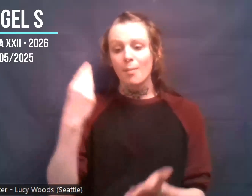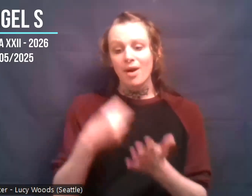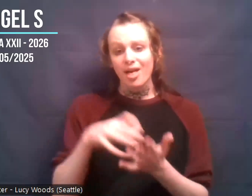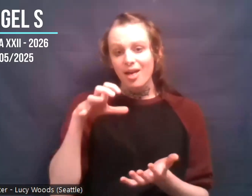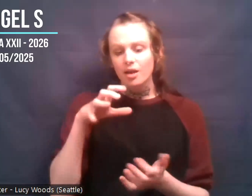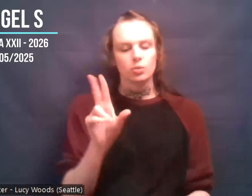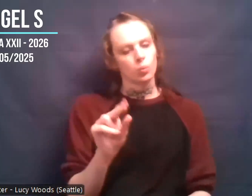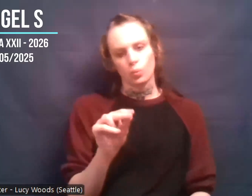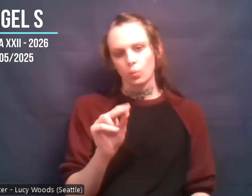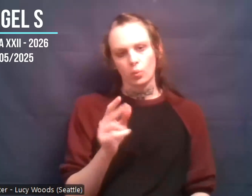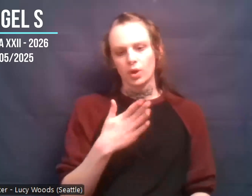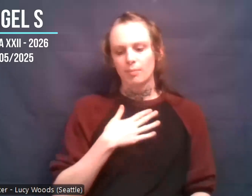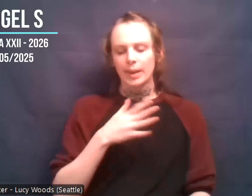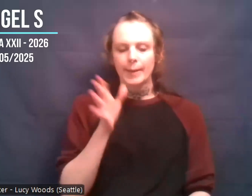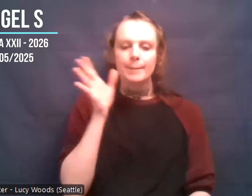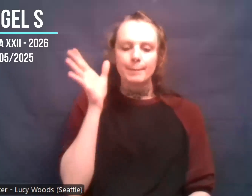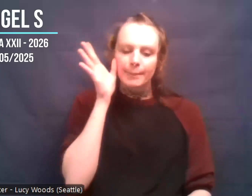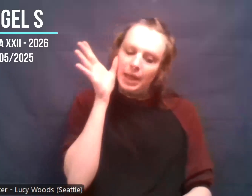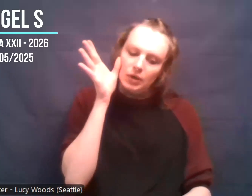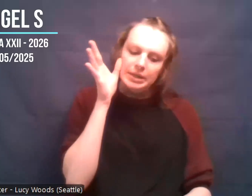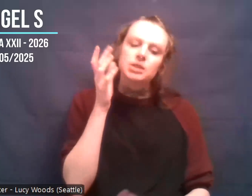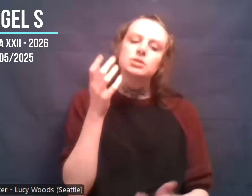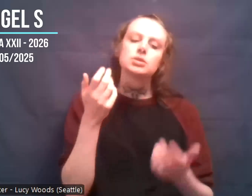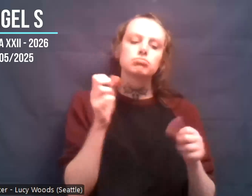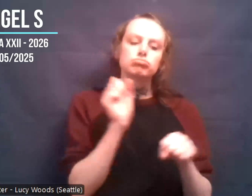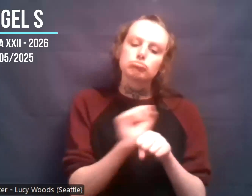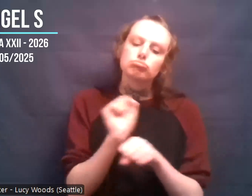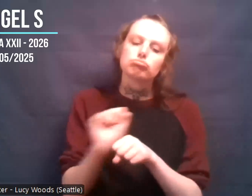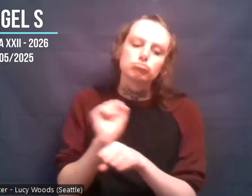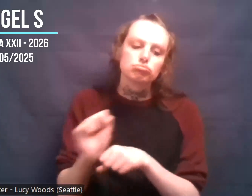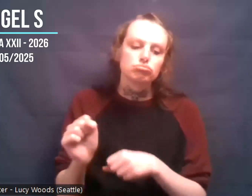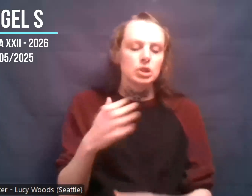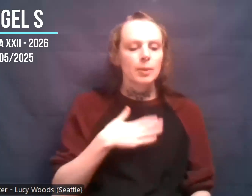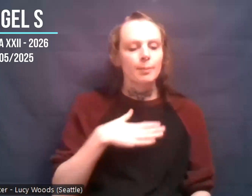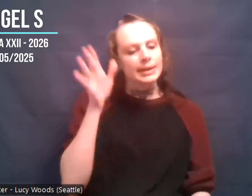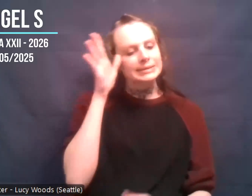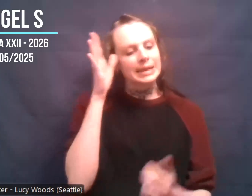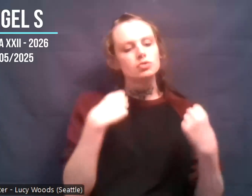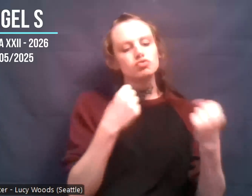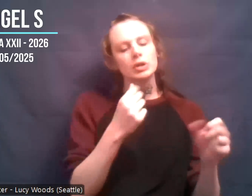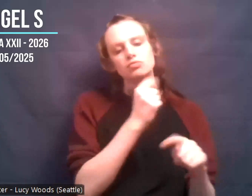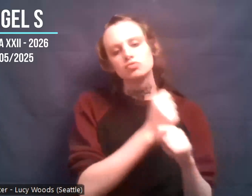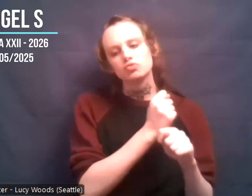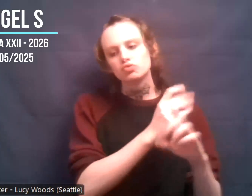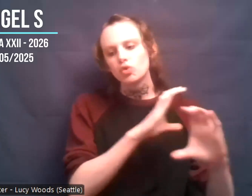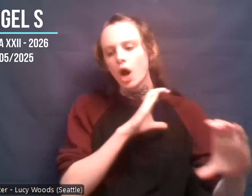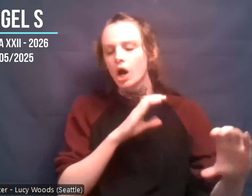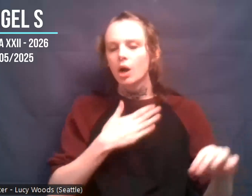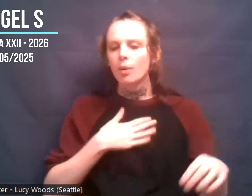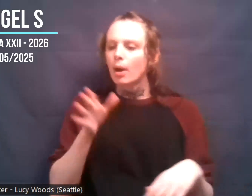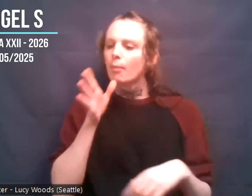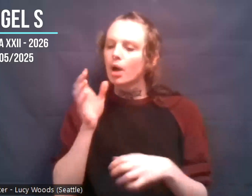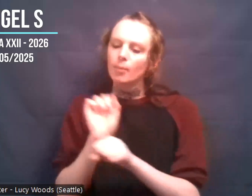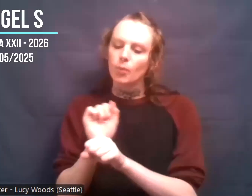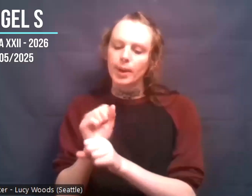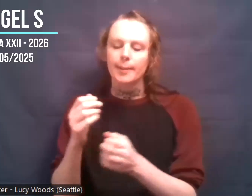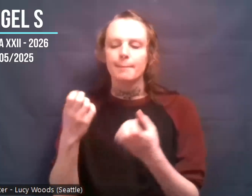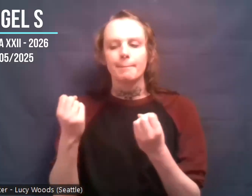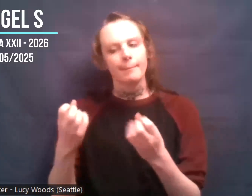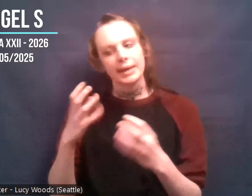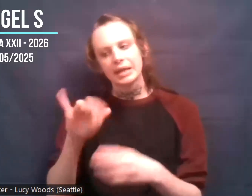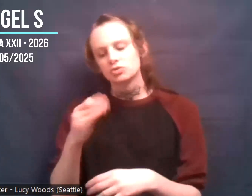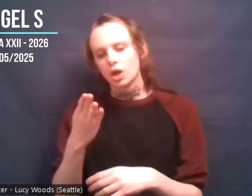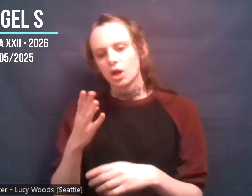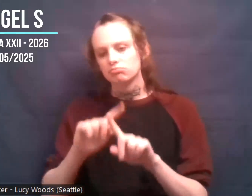ends meet. My dad was a truck driver. My mom worked a lot of odd end jobs. She was a babysitter, worked at Burger King. She was the lunch lady at my